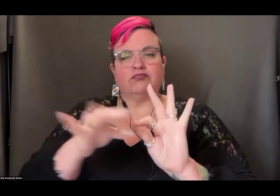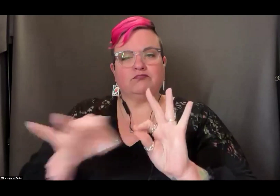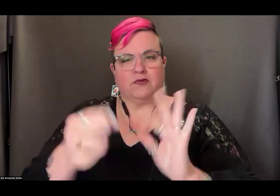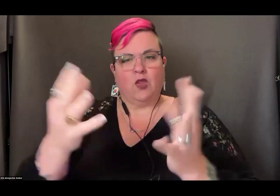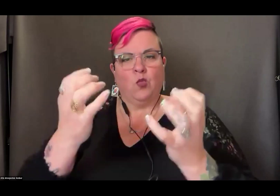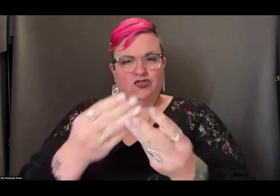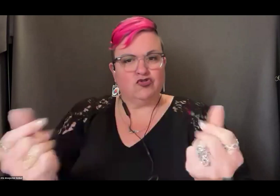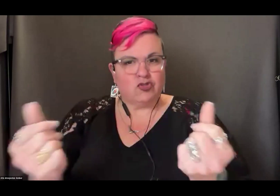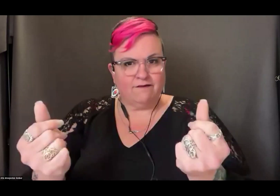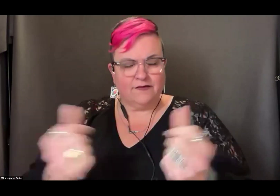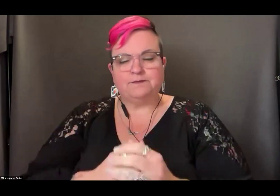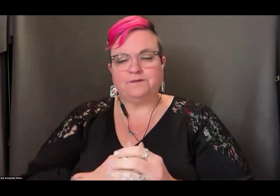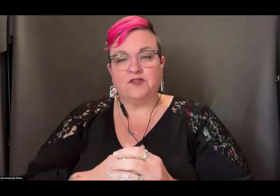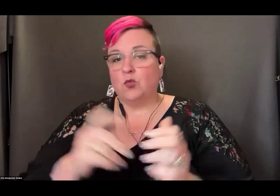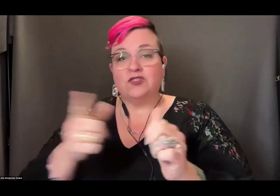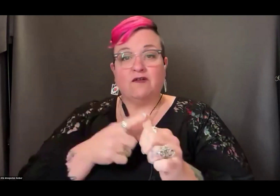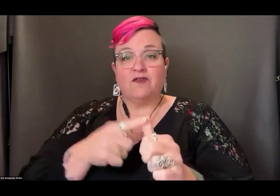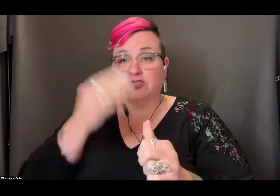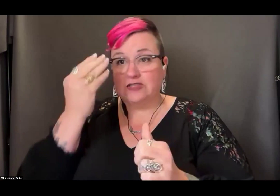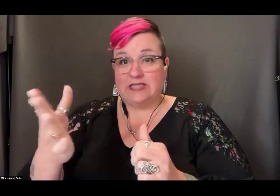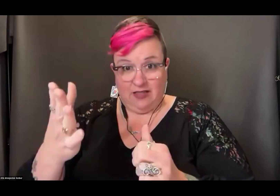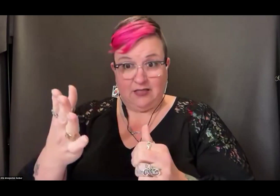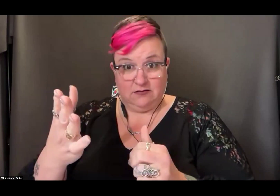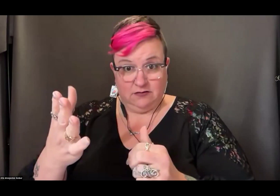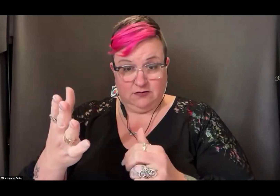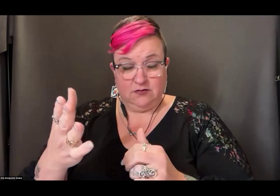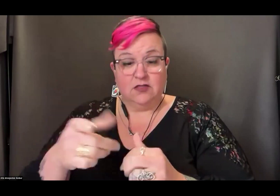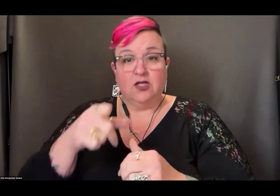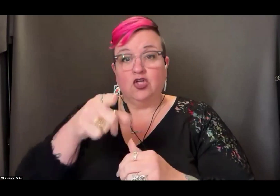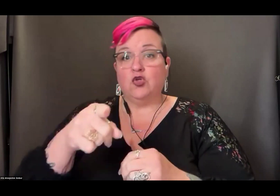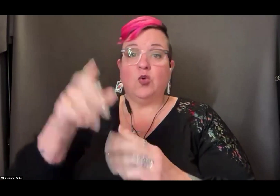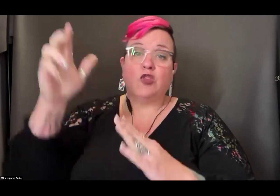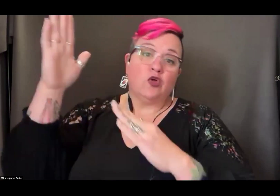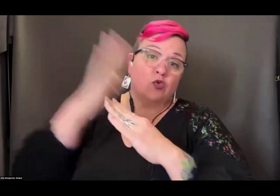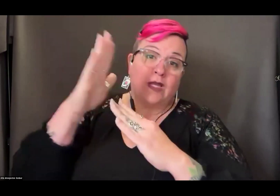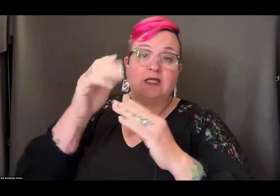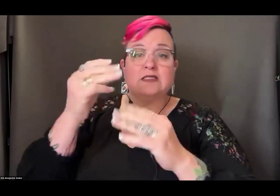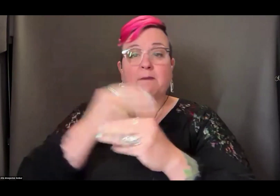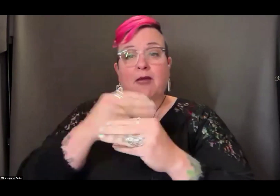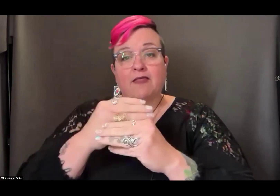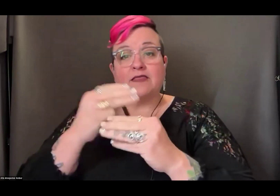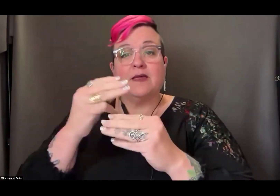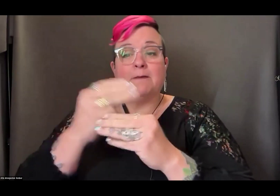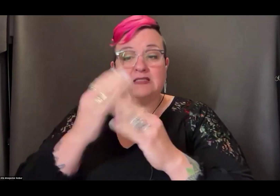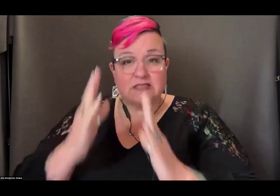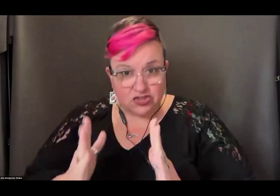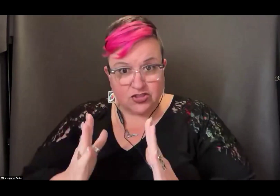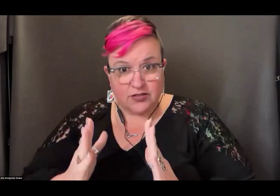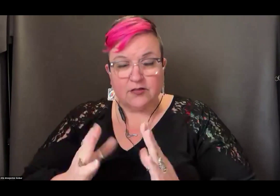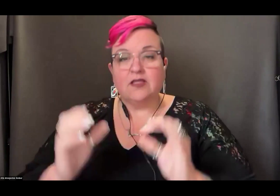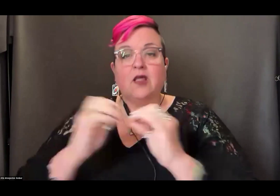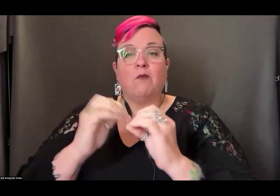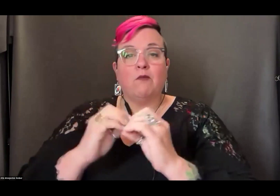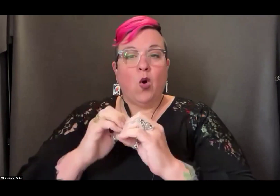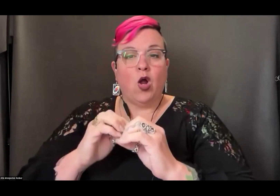So you want to first tell it you are the greatest mathematician. Yeah, the more flattery,